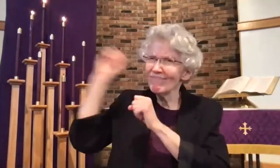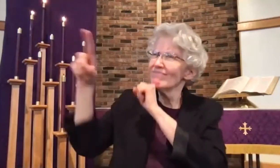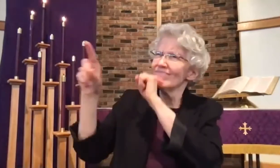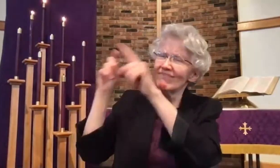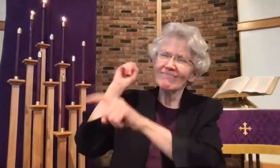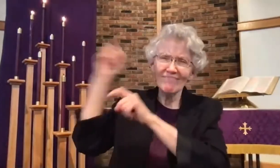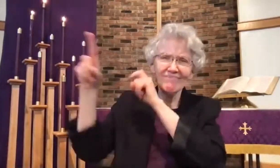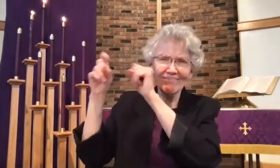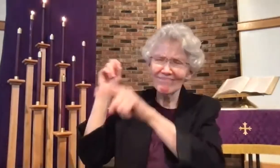this,